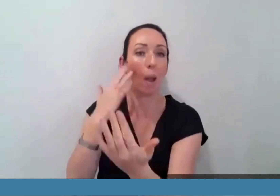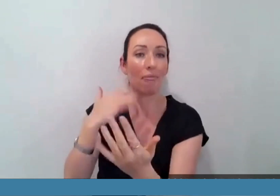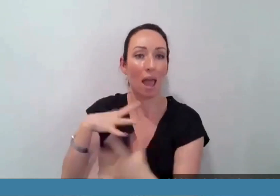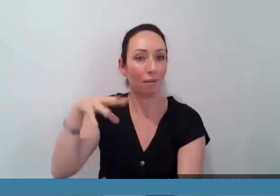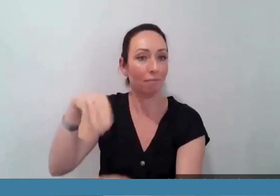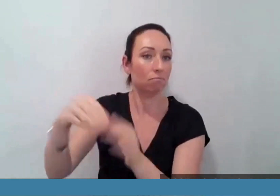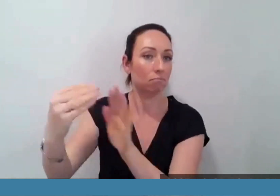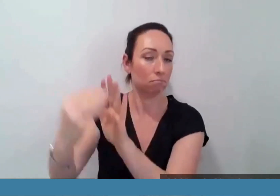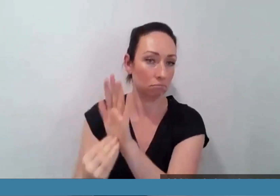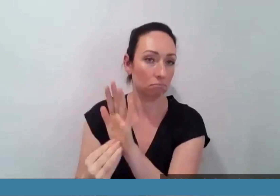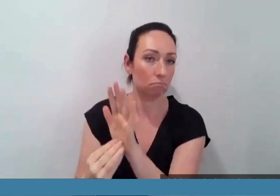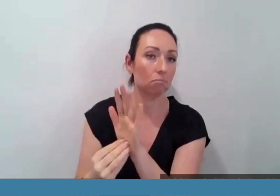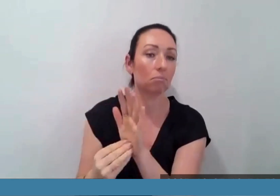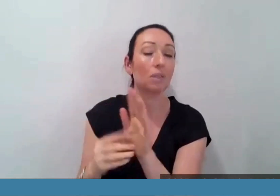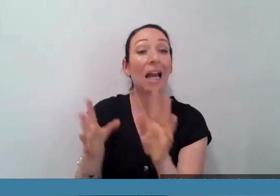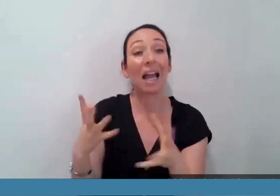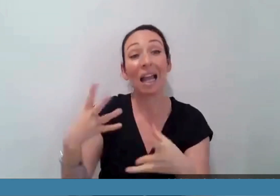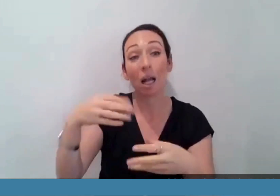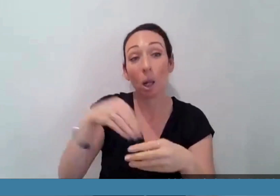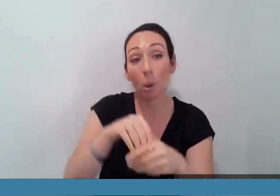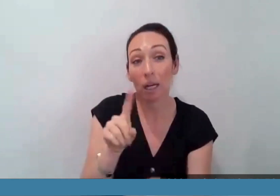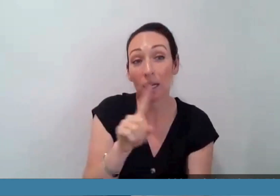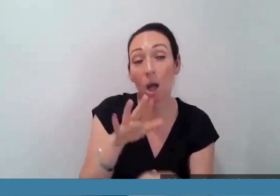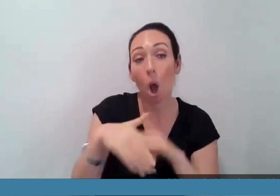requirements around shared IP ownership.